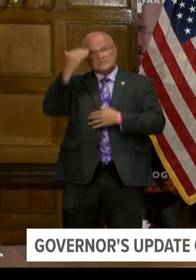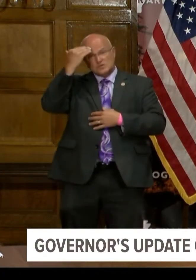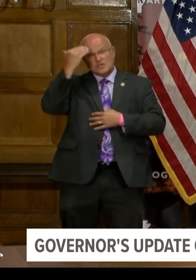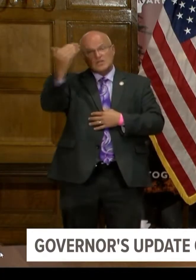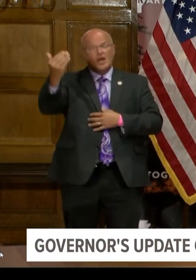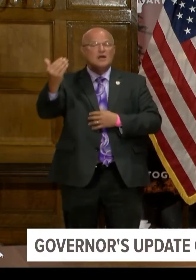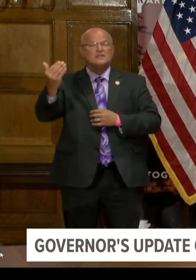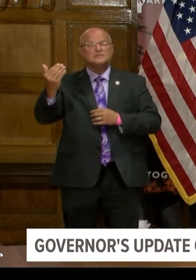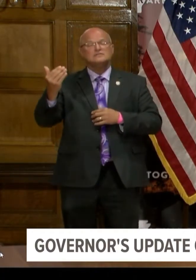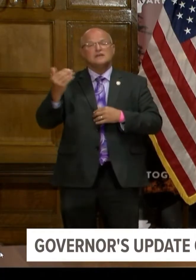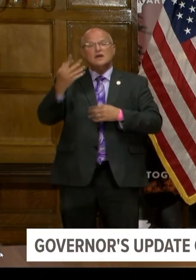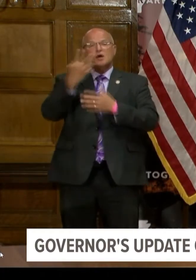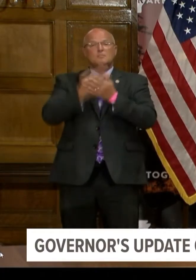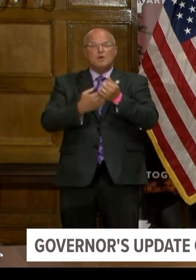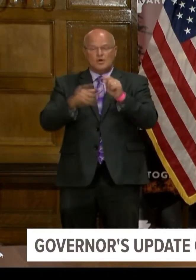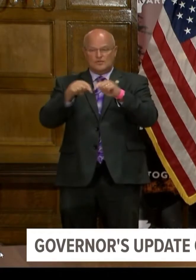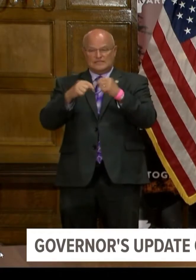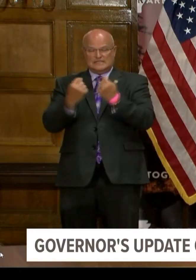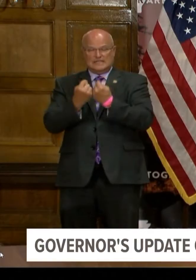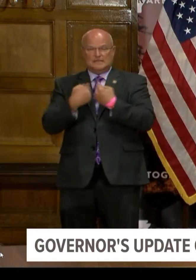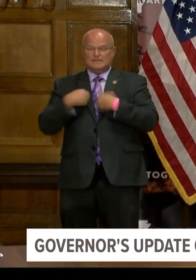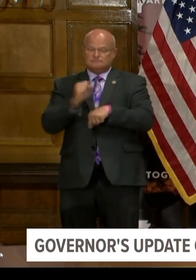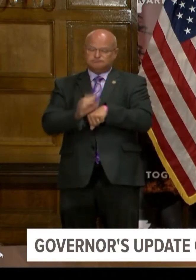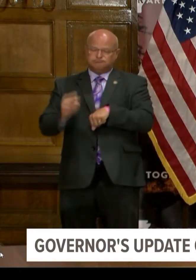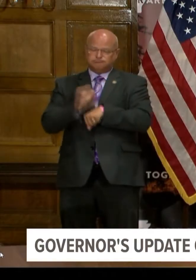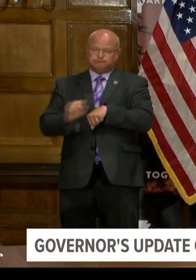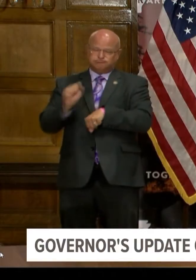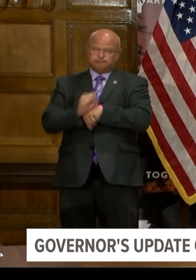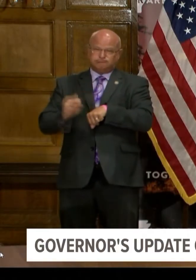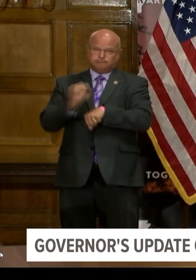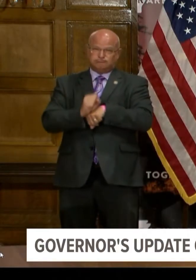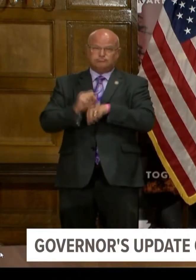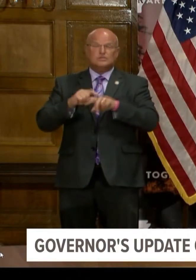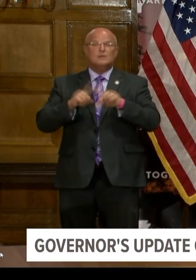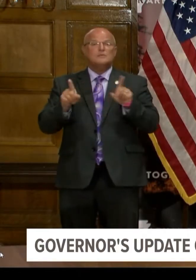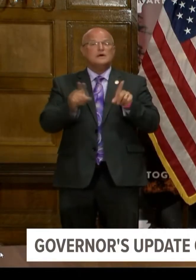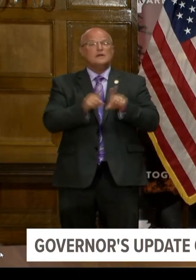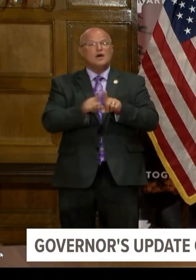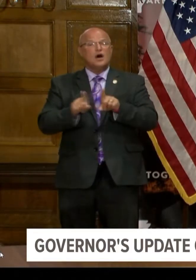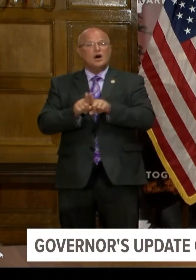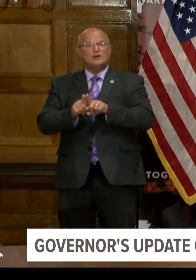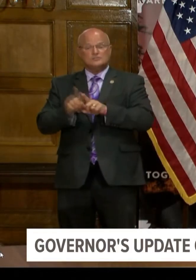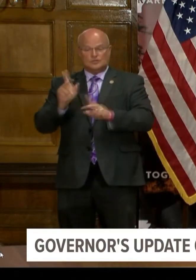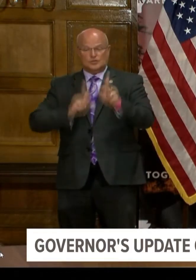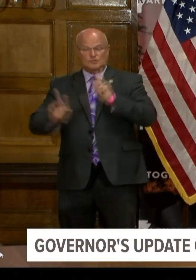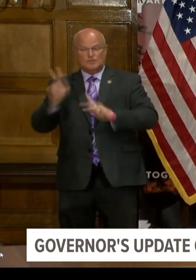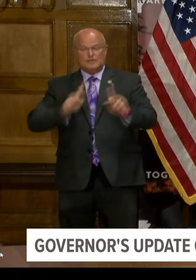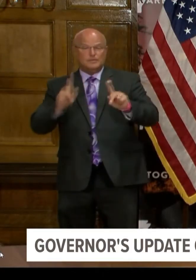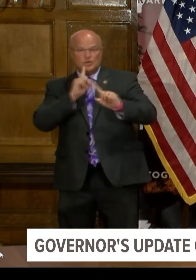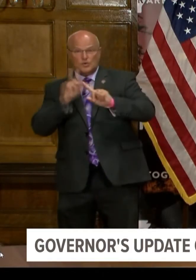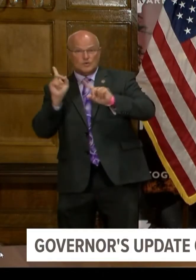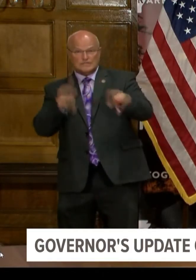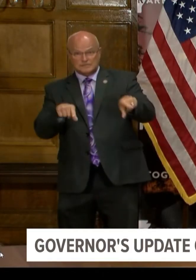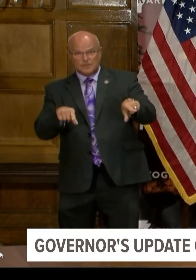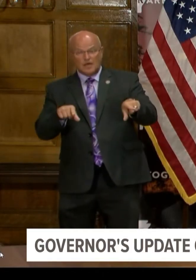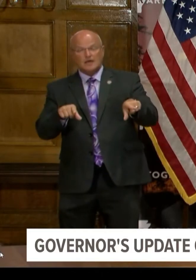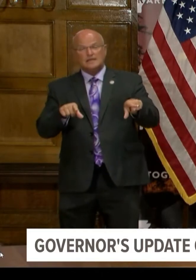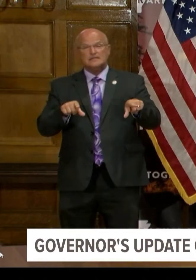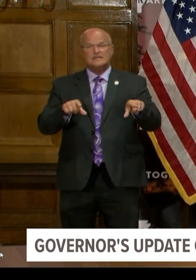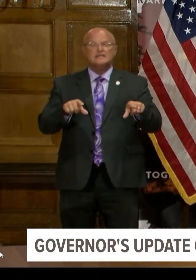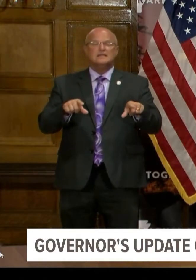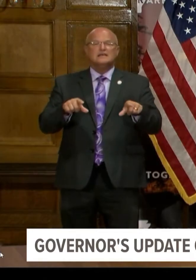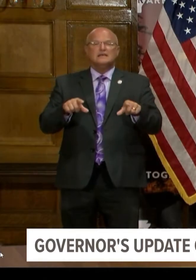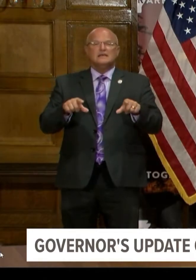acknowledge both the teams that have worked hard for this, but also the citizens who responded